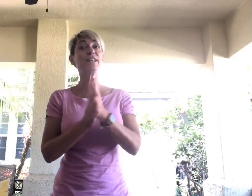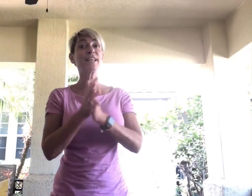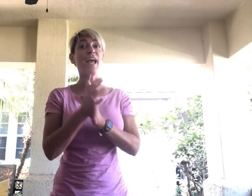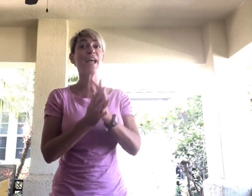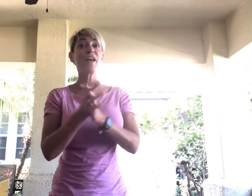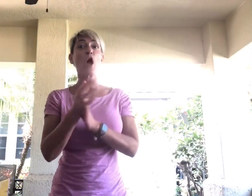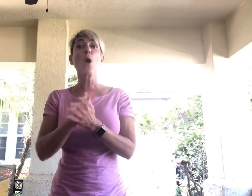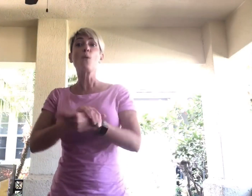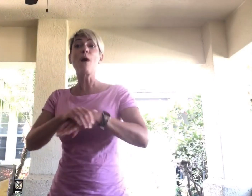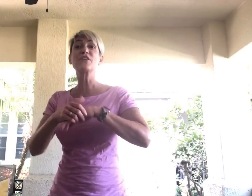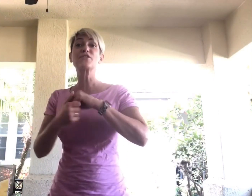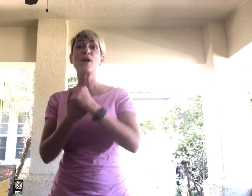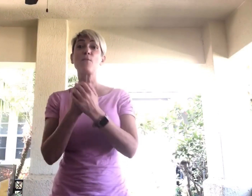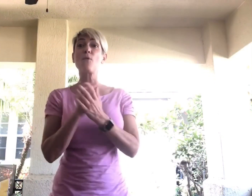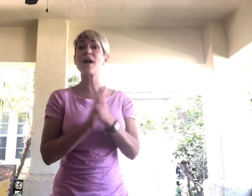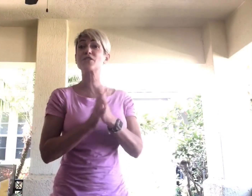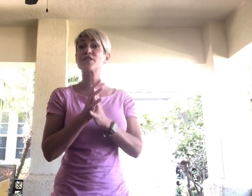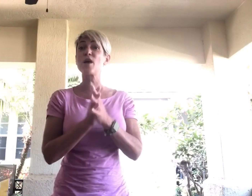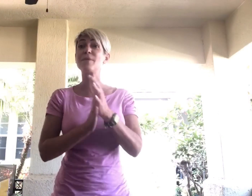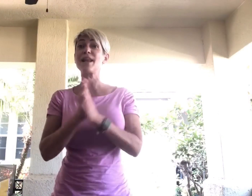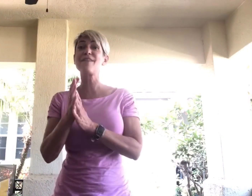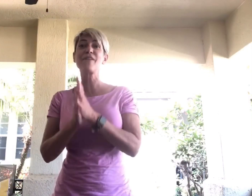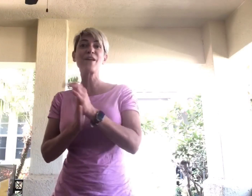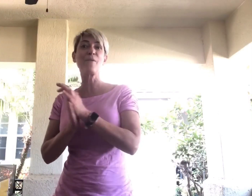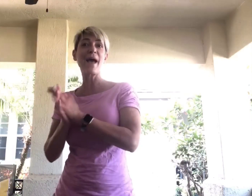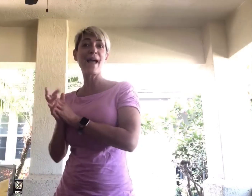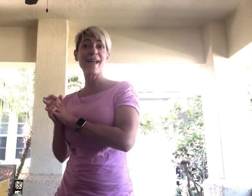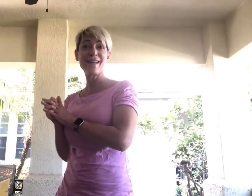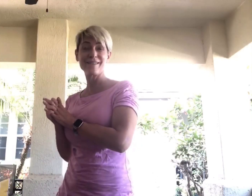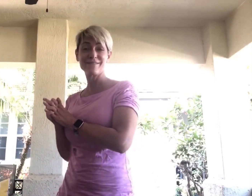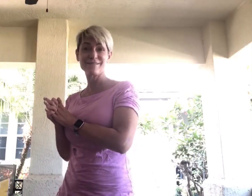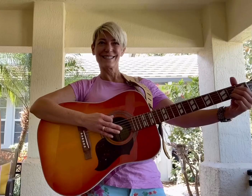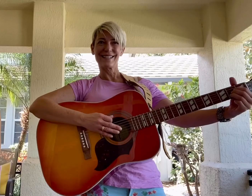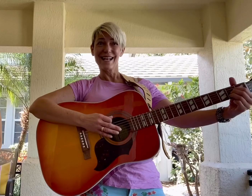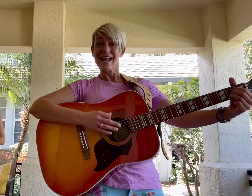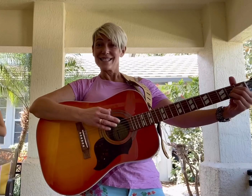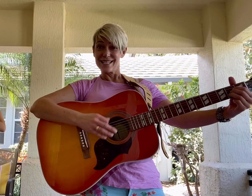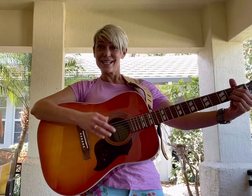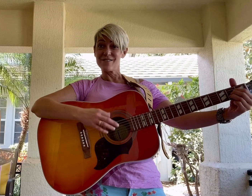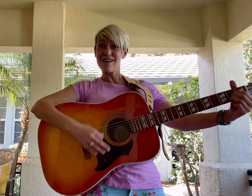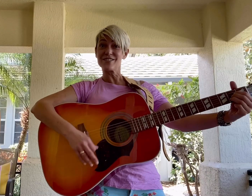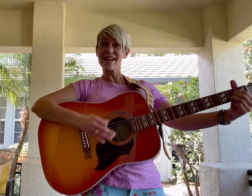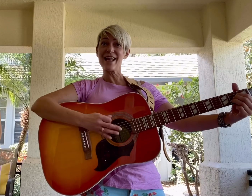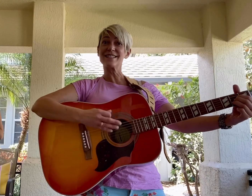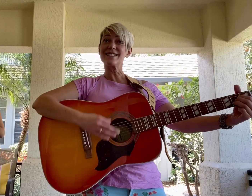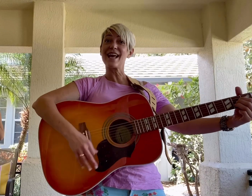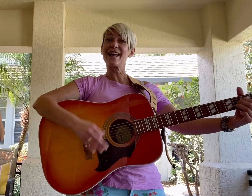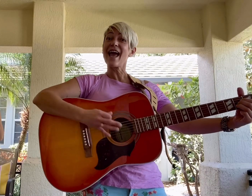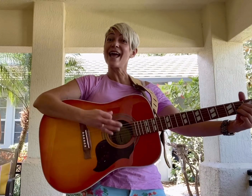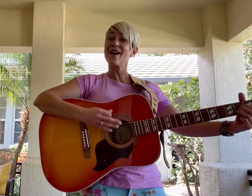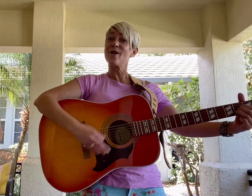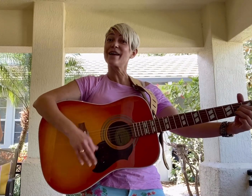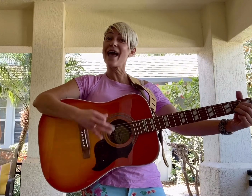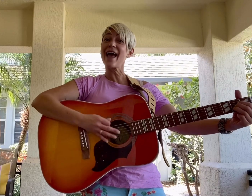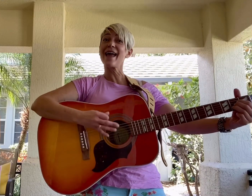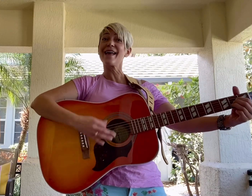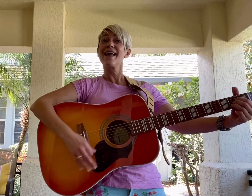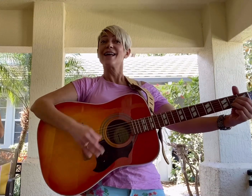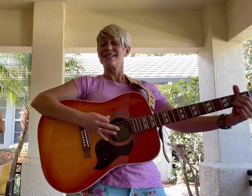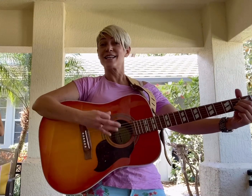day, wash them in every way. Did you wash your hands today? A-OK. Did you